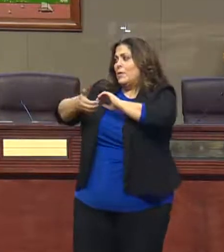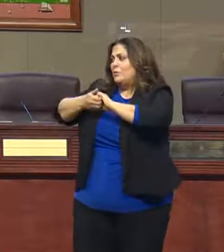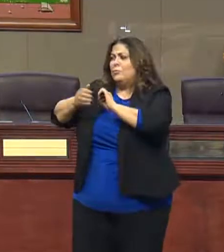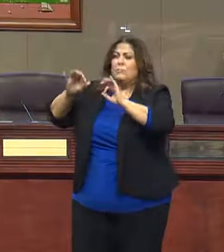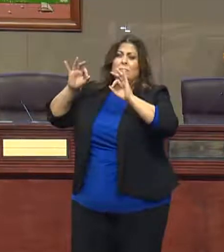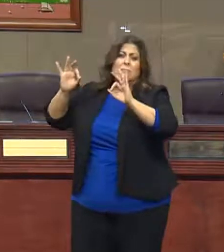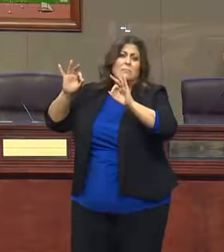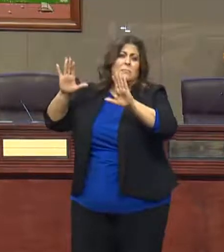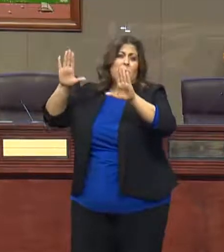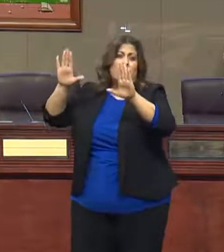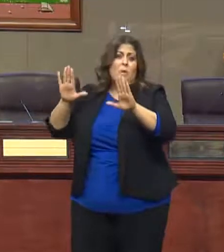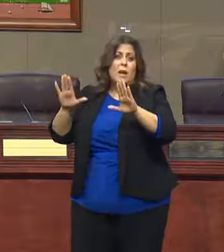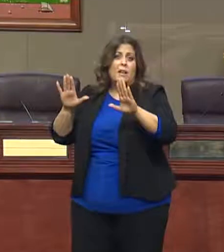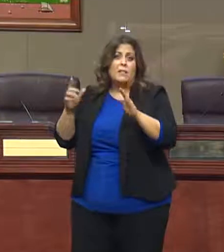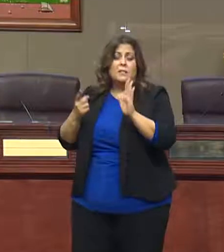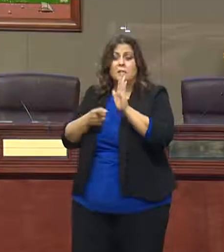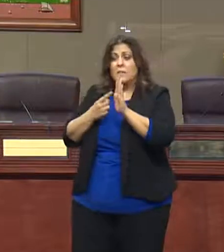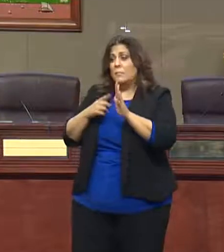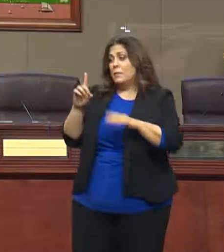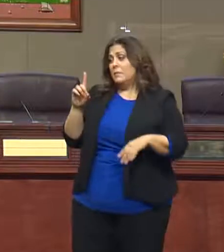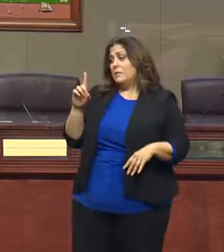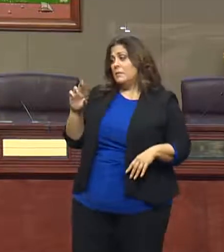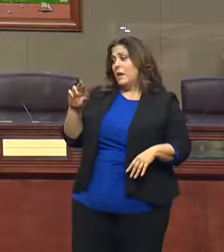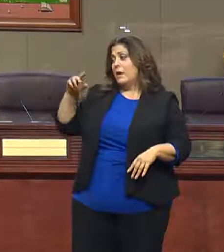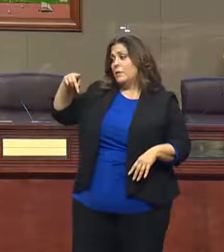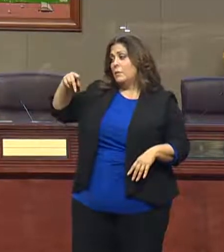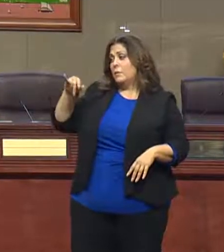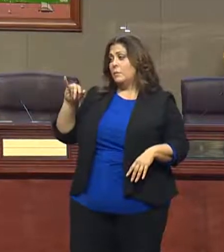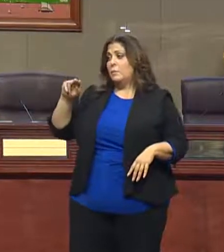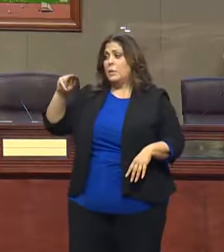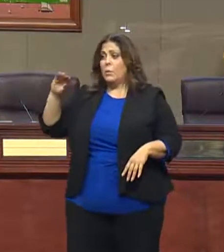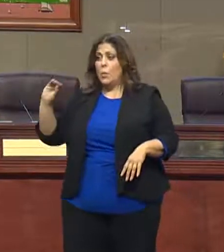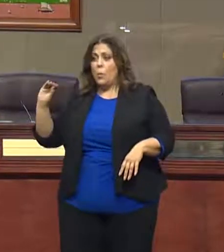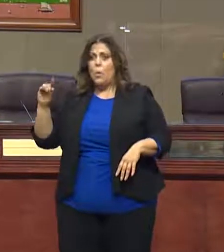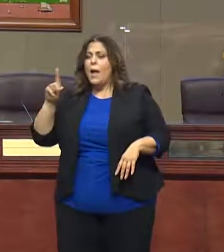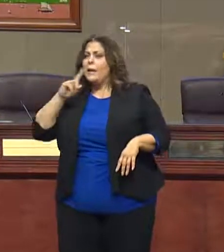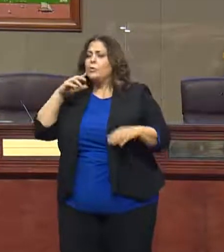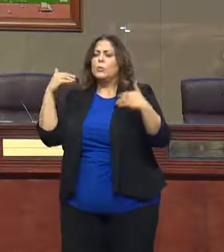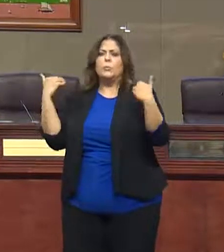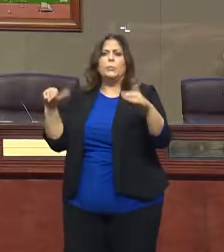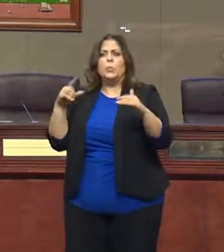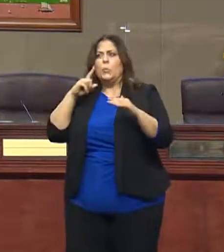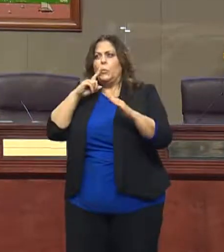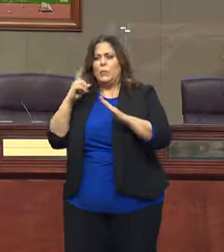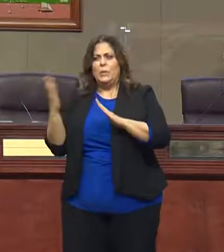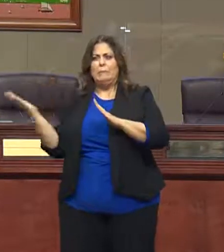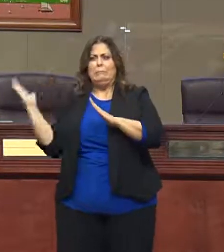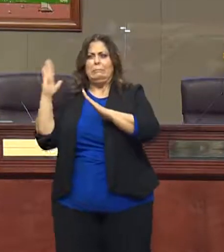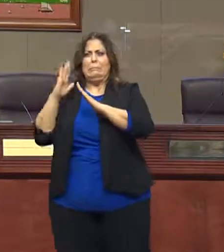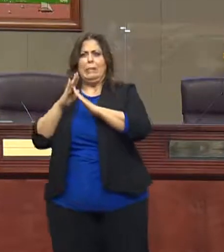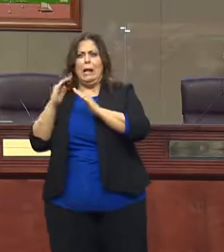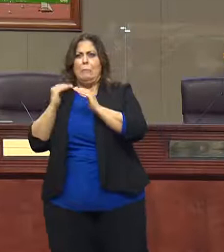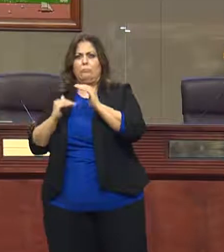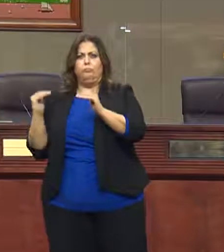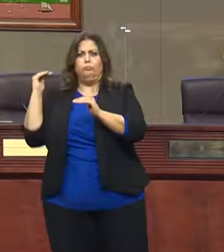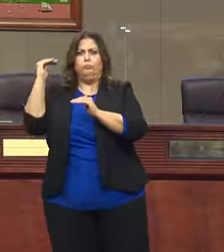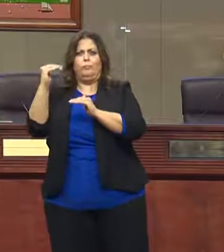Pino, in the spirit of cooperation, he goes above and beyond. So there's nothing that happened